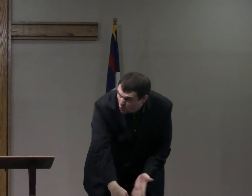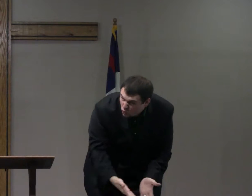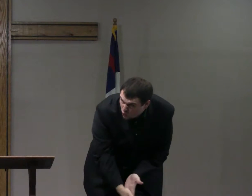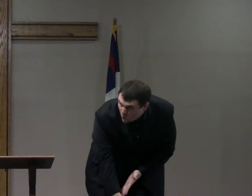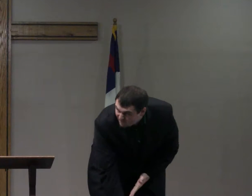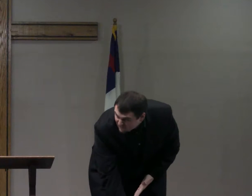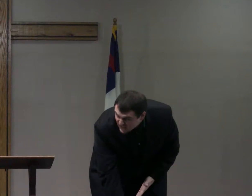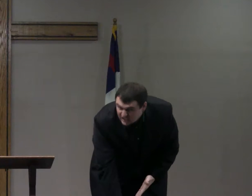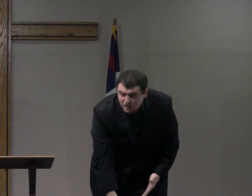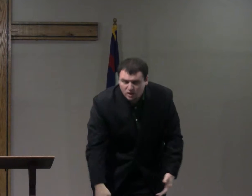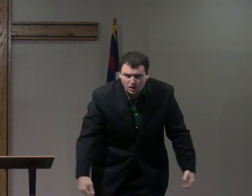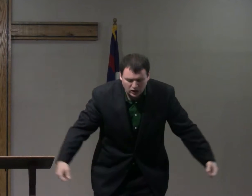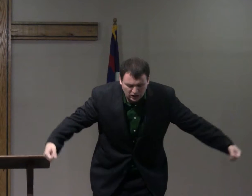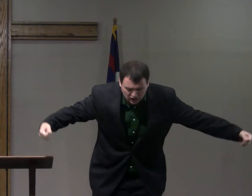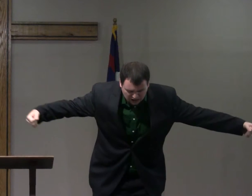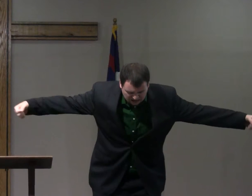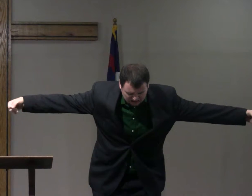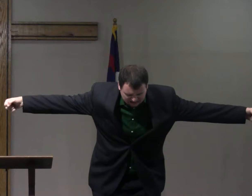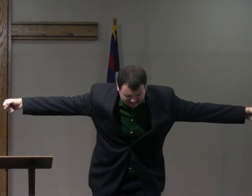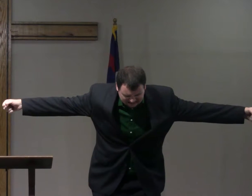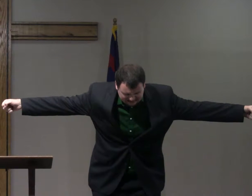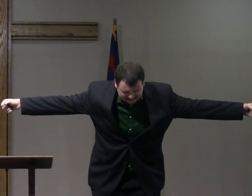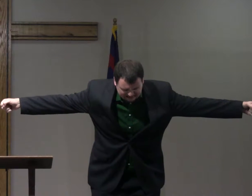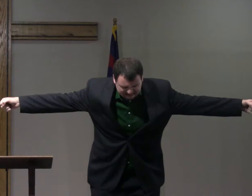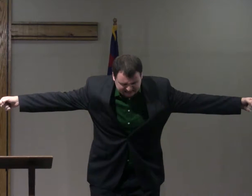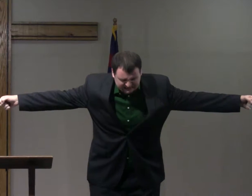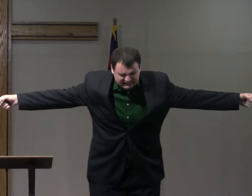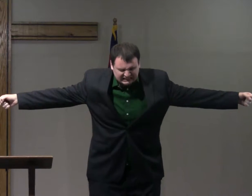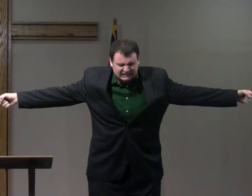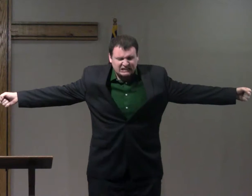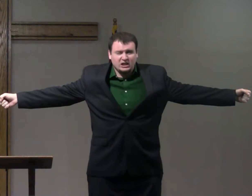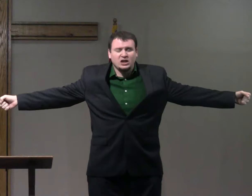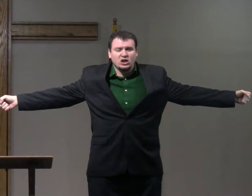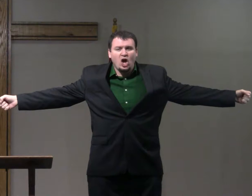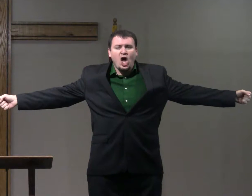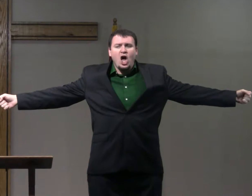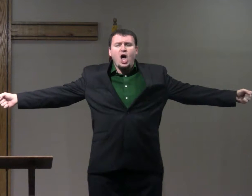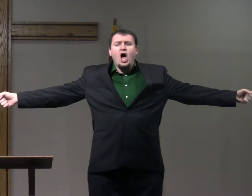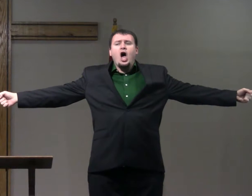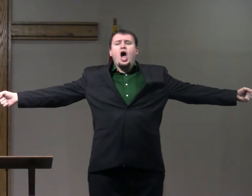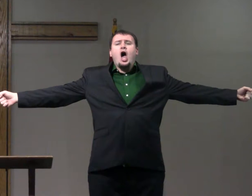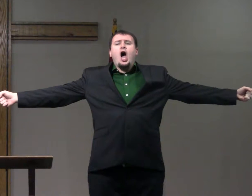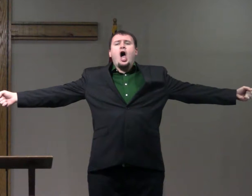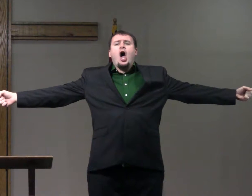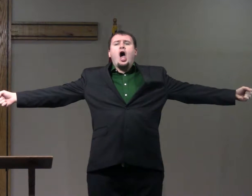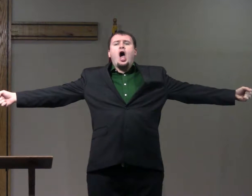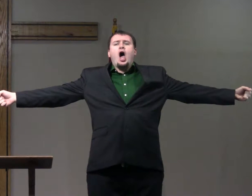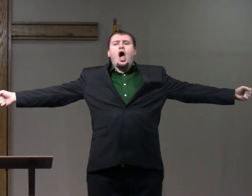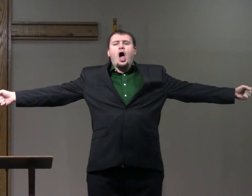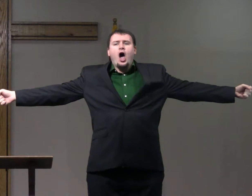lift, while there's a nail pierced through his feet, he had to lift himself up to take a breath.